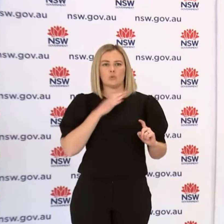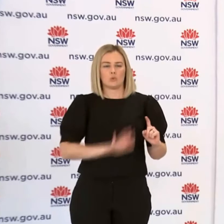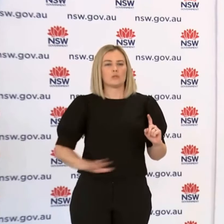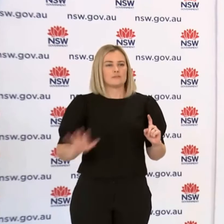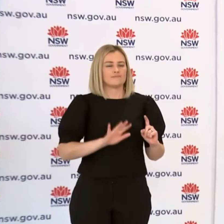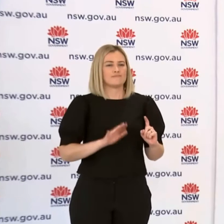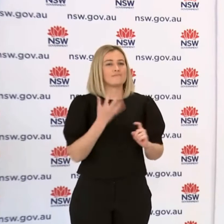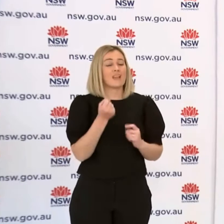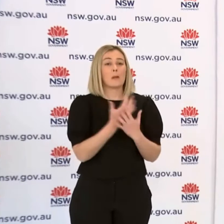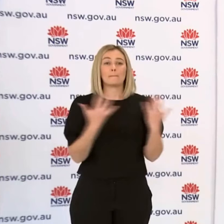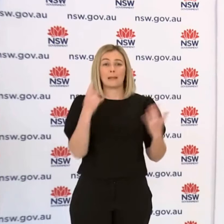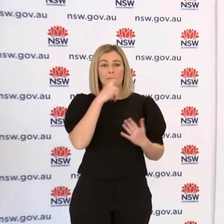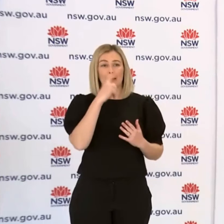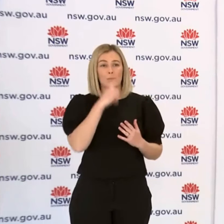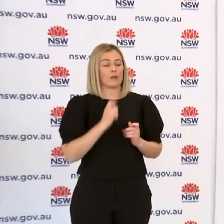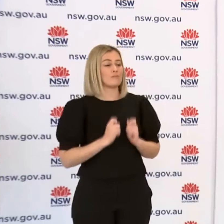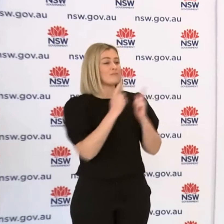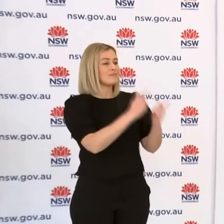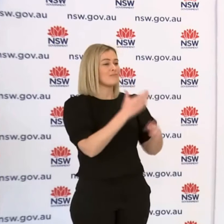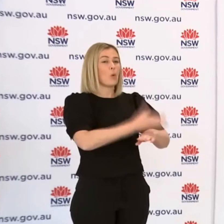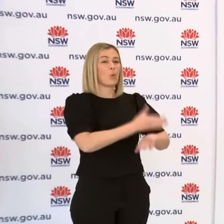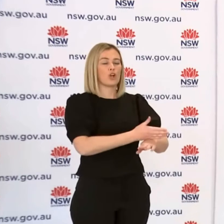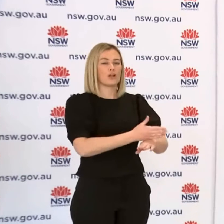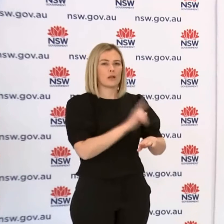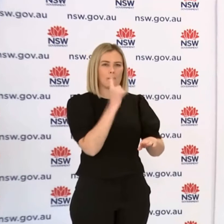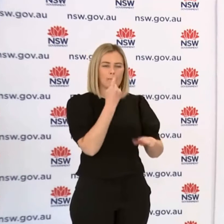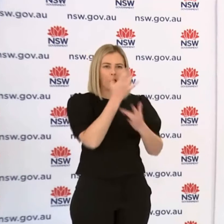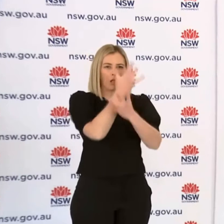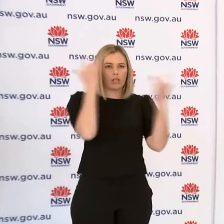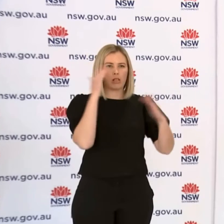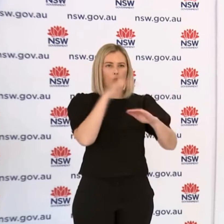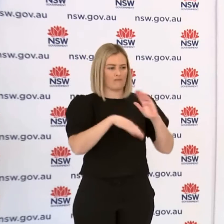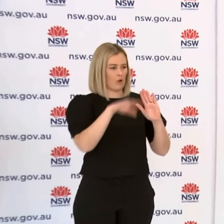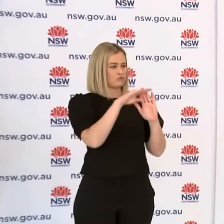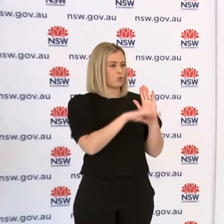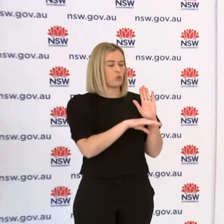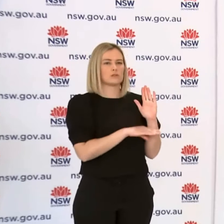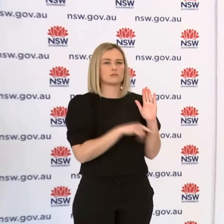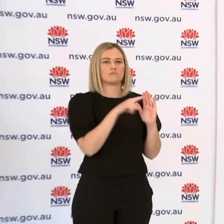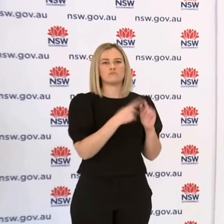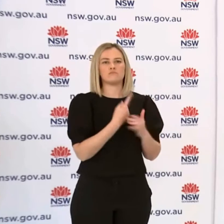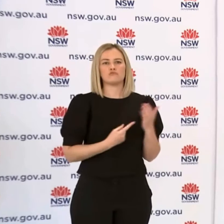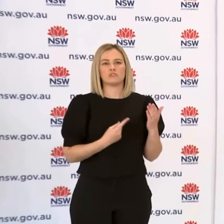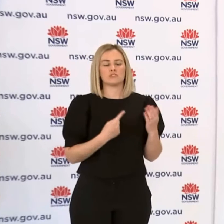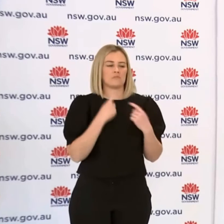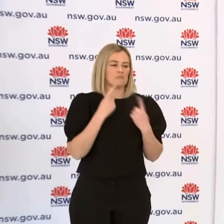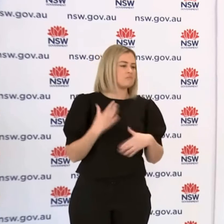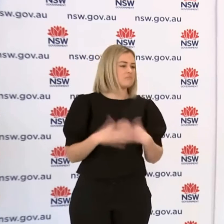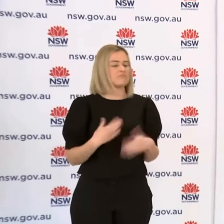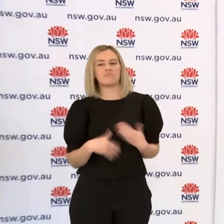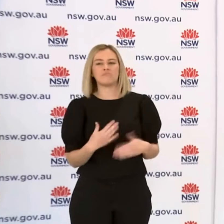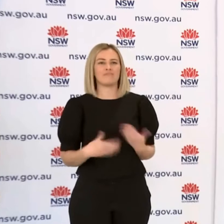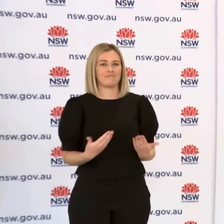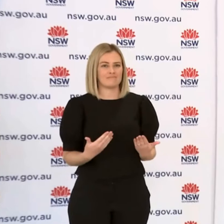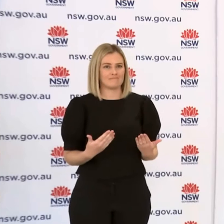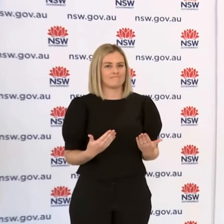seeing people go to work and forget the COVID rules that are there. So, as Dr. Chant has said on a number of occasions, one of